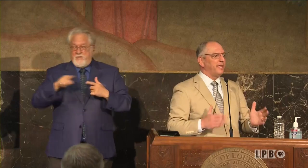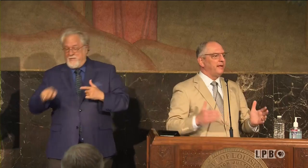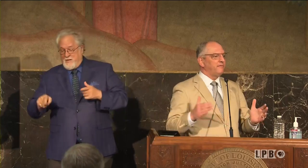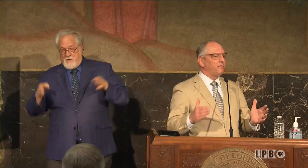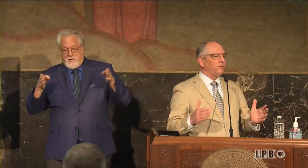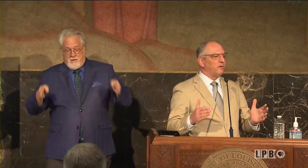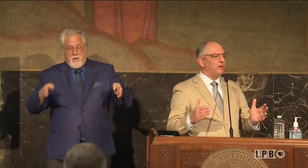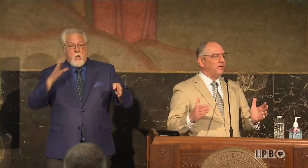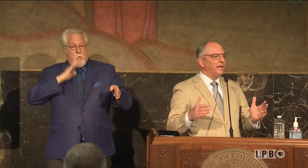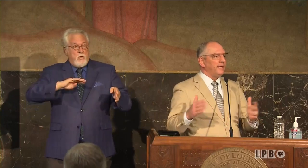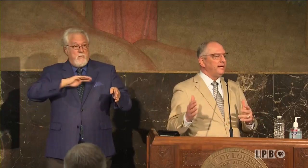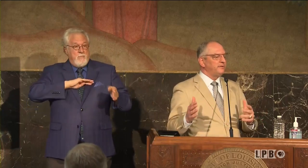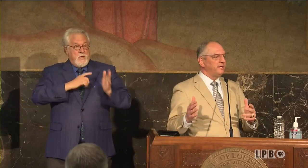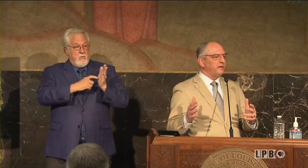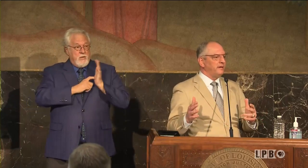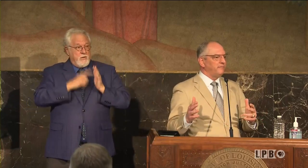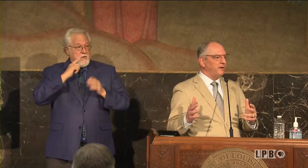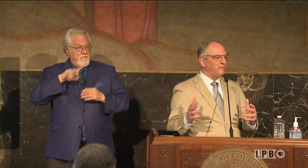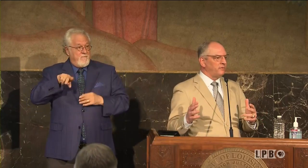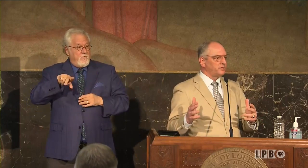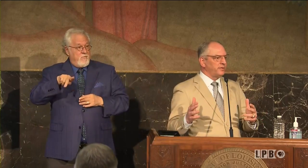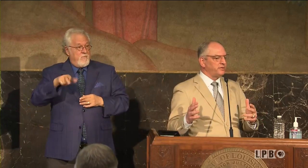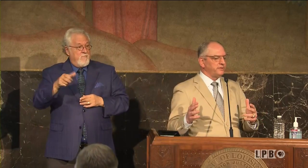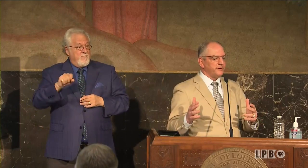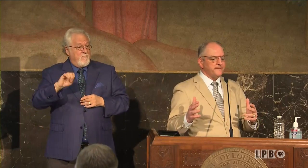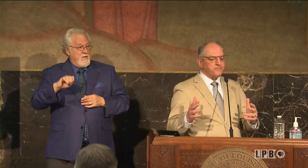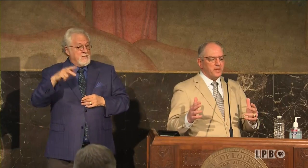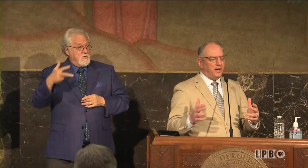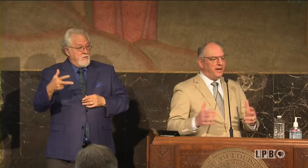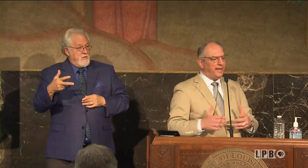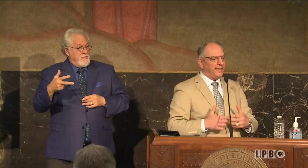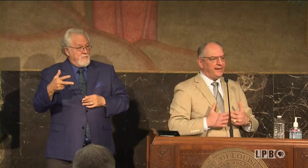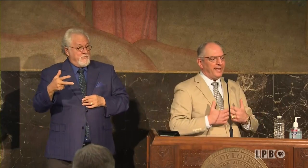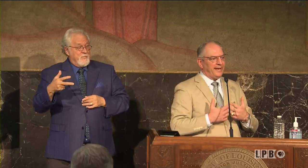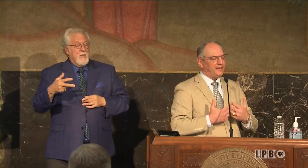criteria again for an easing of restrictions.